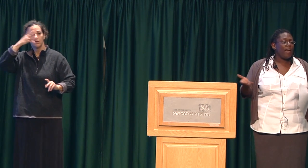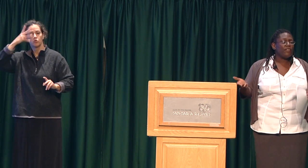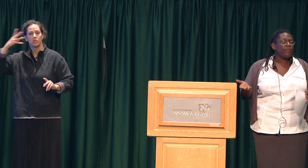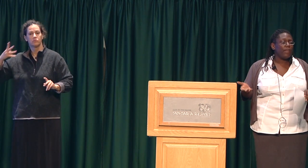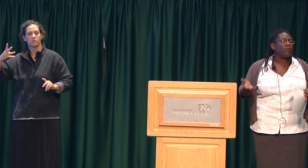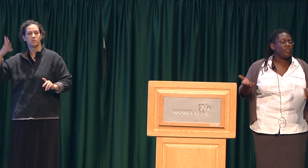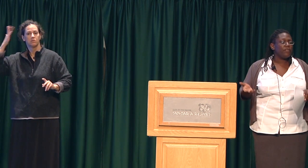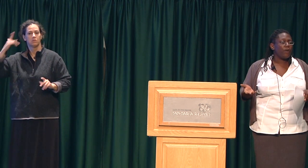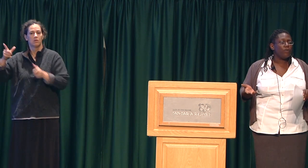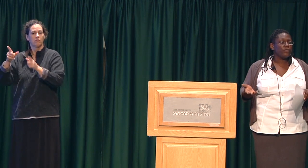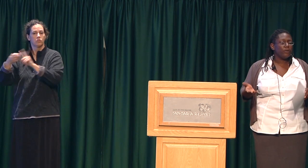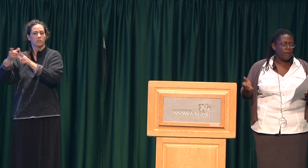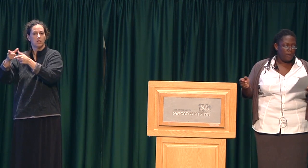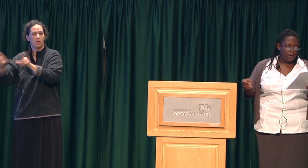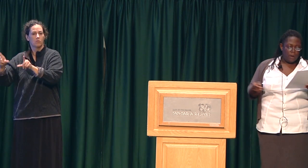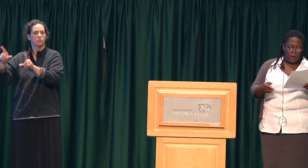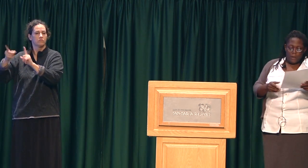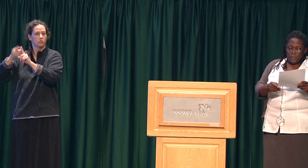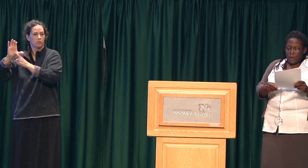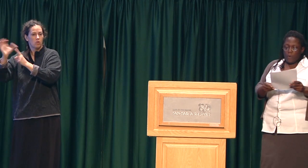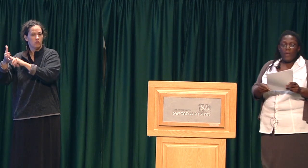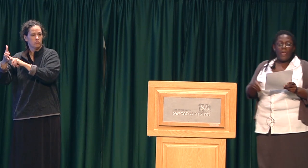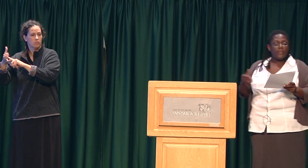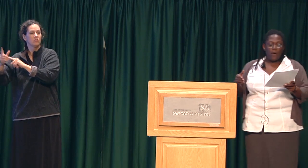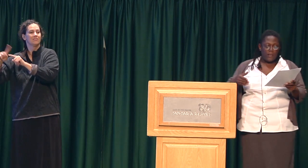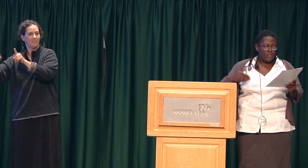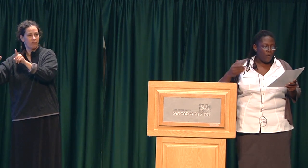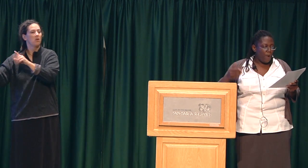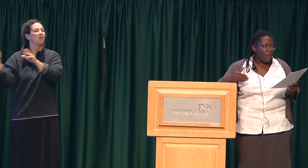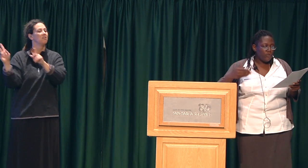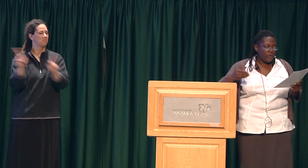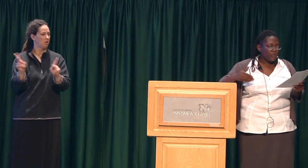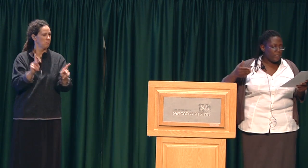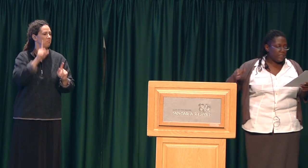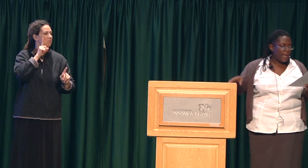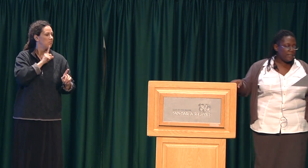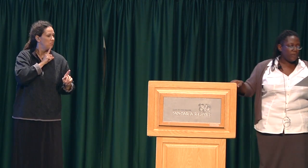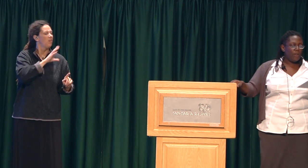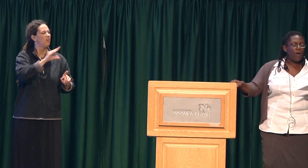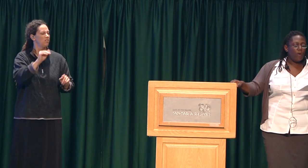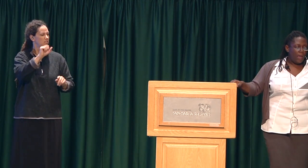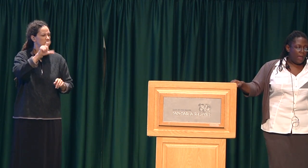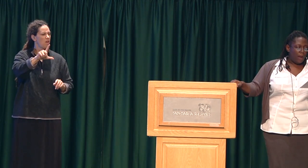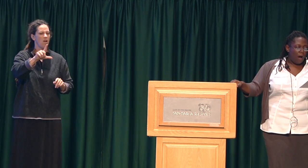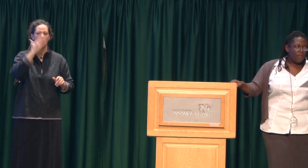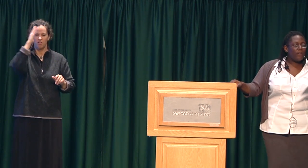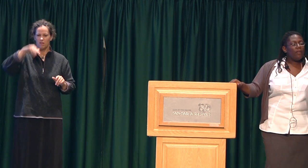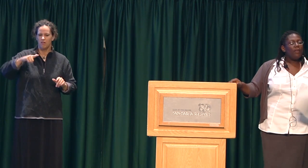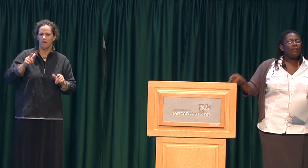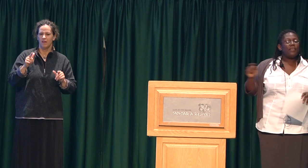sense. They have a different language and a different culture. So, and ASL has its own grammar, structure, and syntax, as we know.